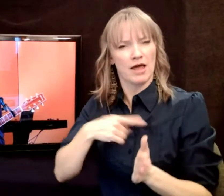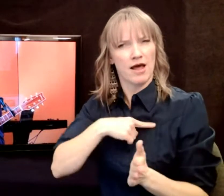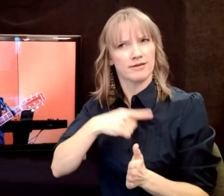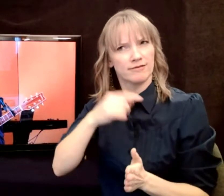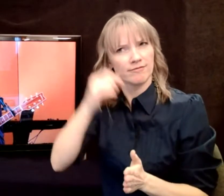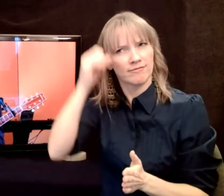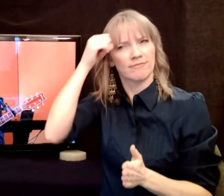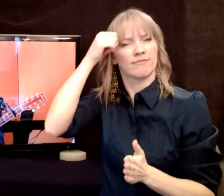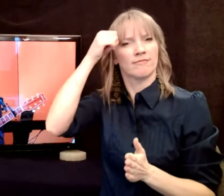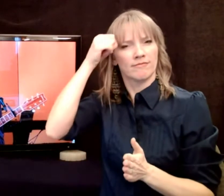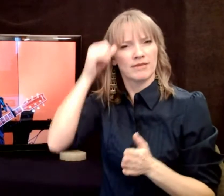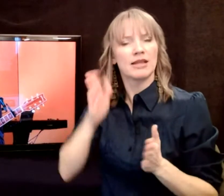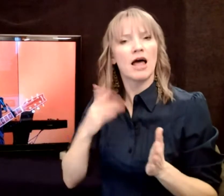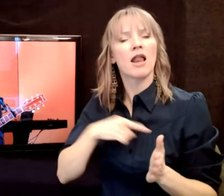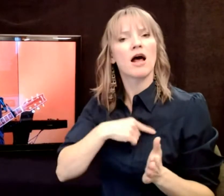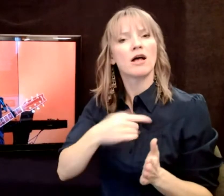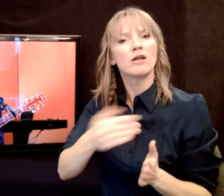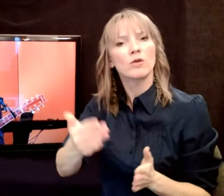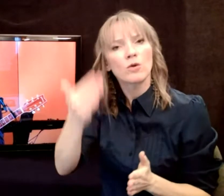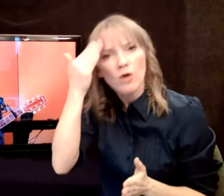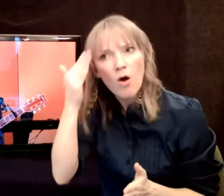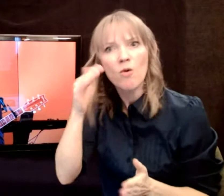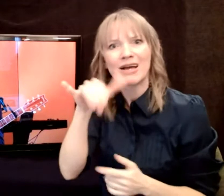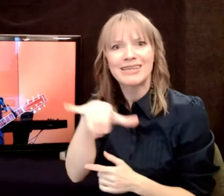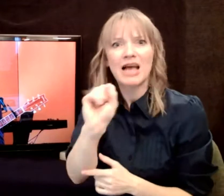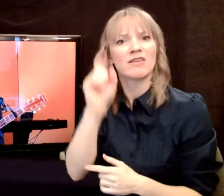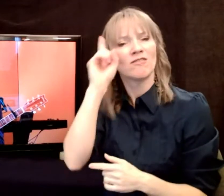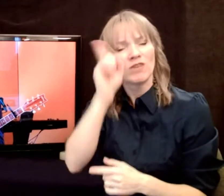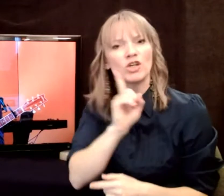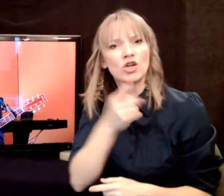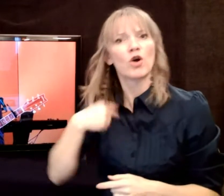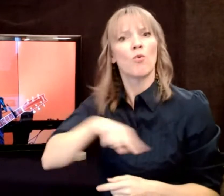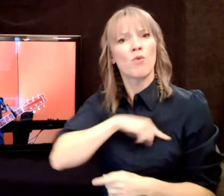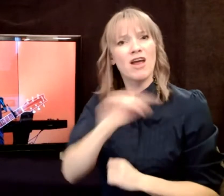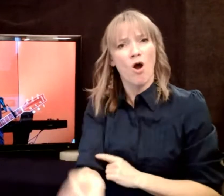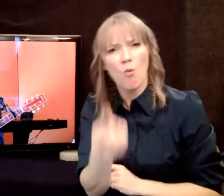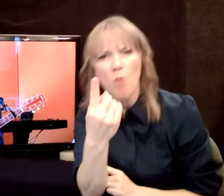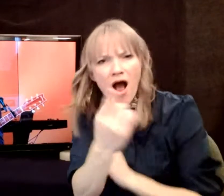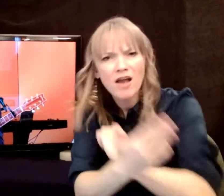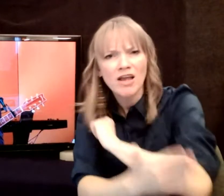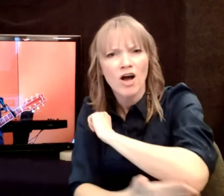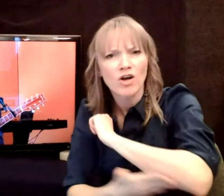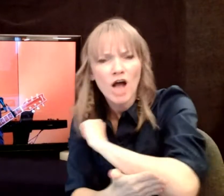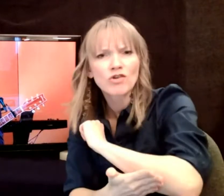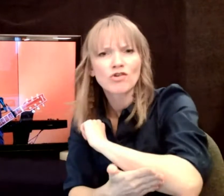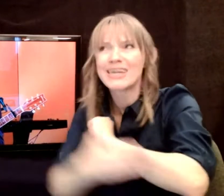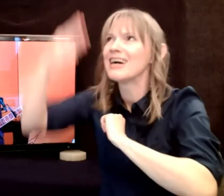May that we know that we are indeed one country under God.